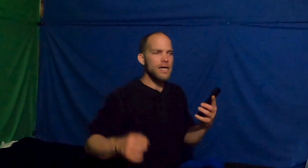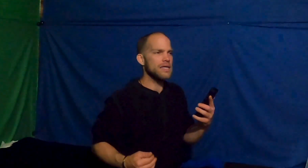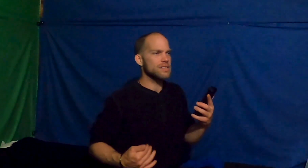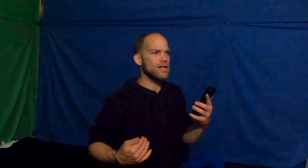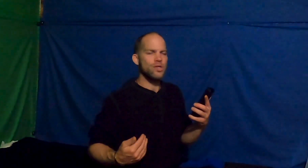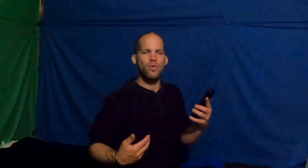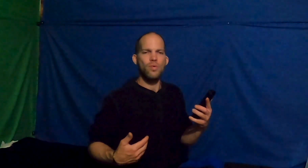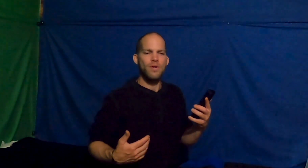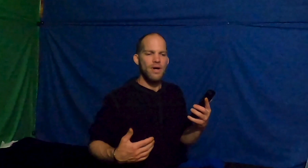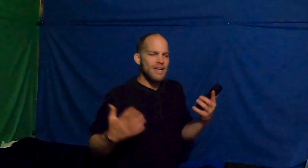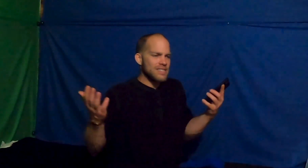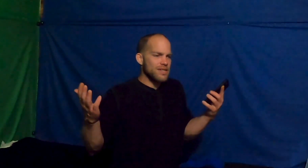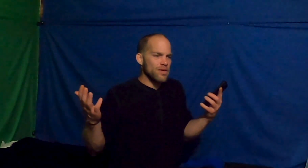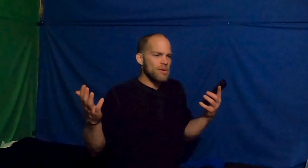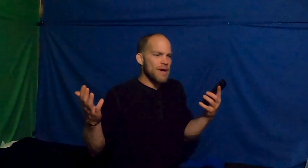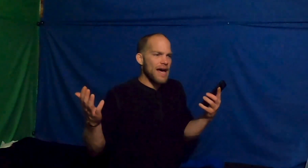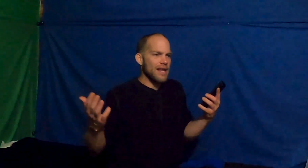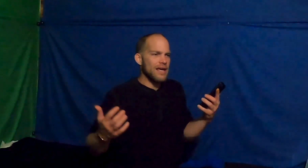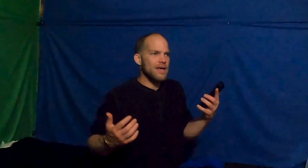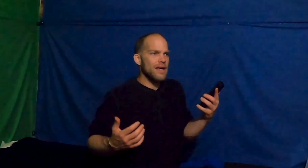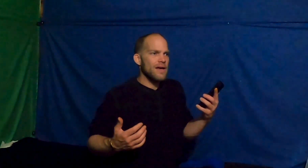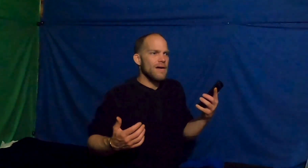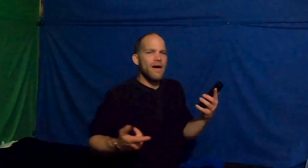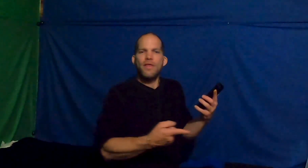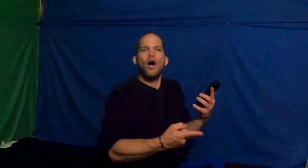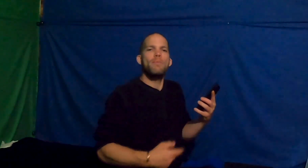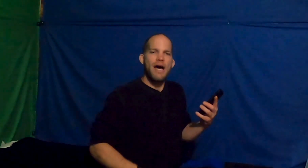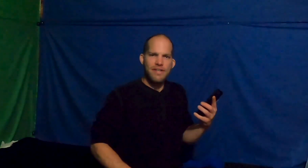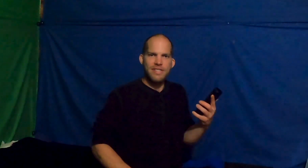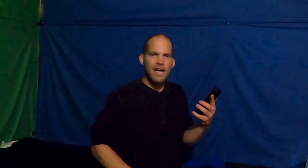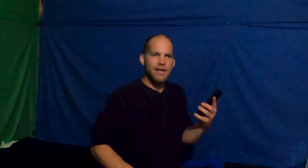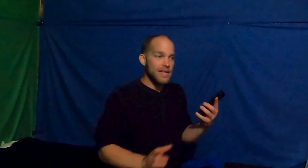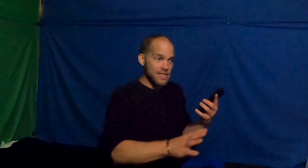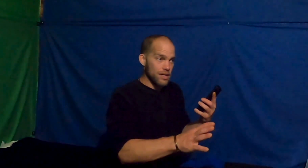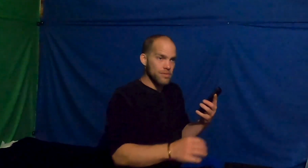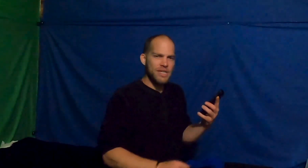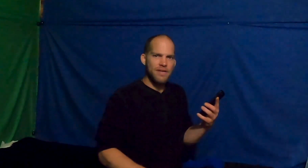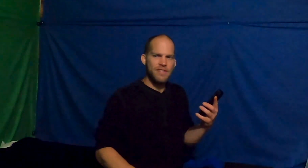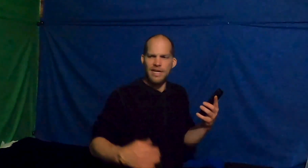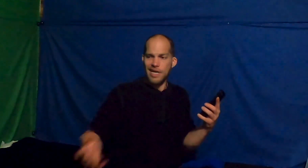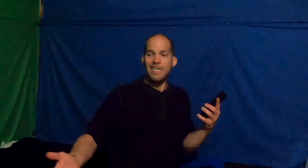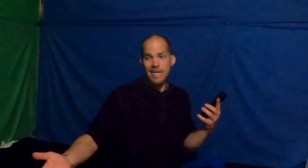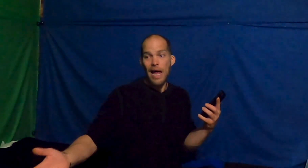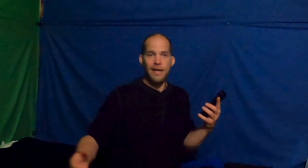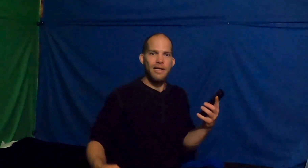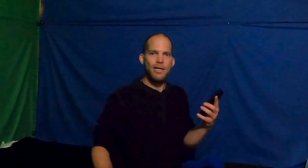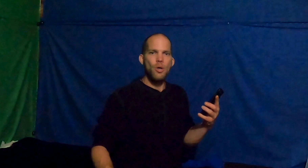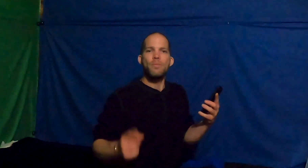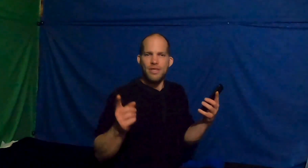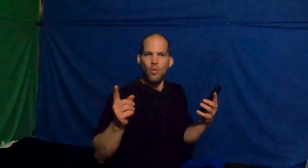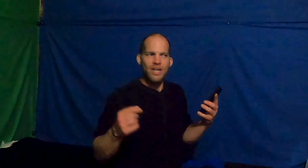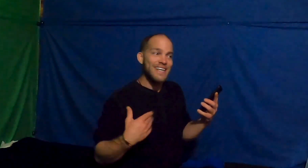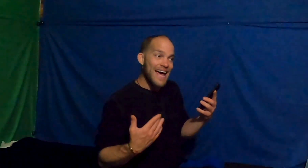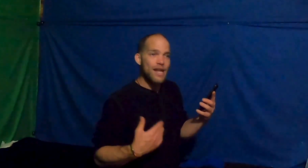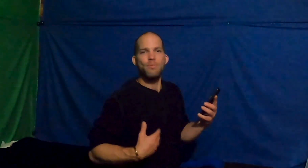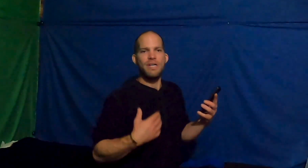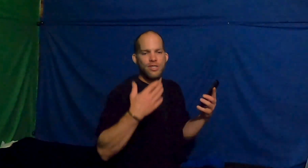is not to necessarily be bad. Like the car battery's dead. That's a little bit different than he's dead. But the word dead means